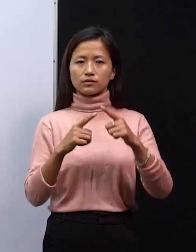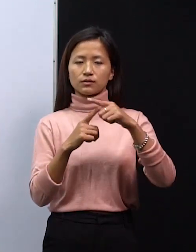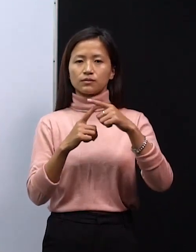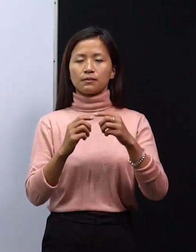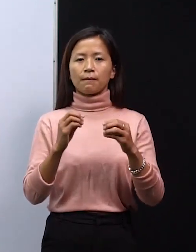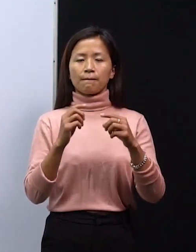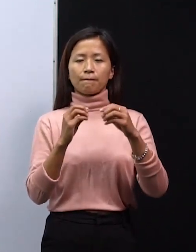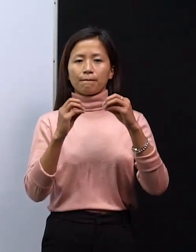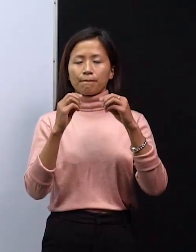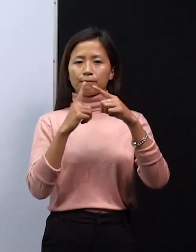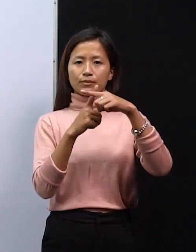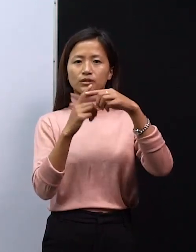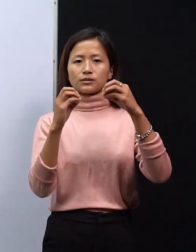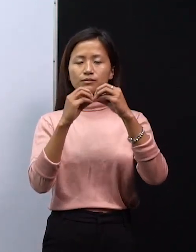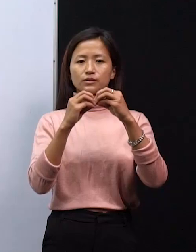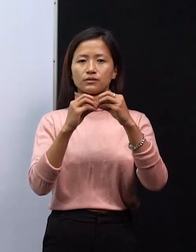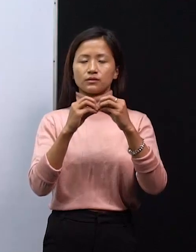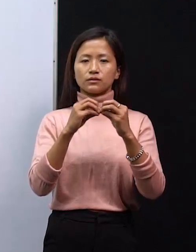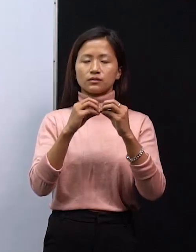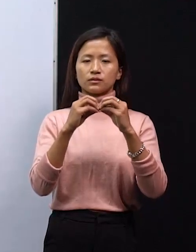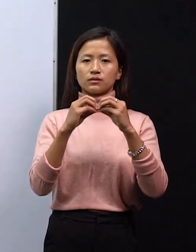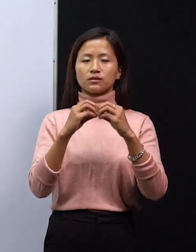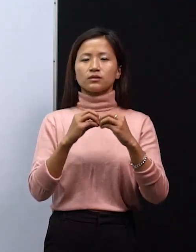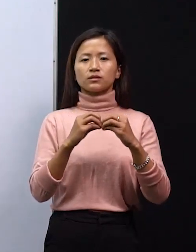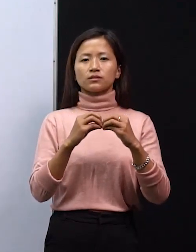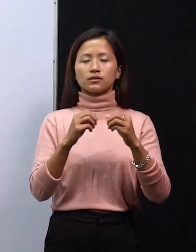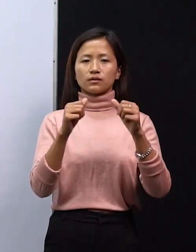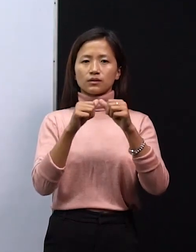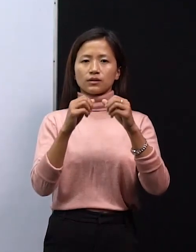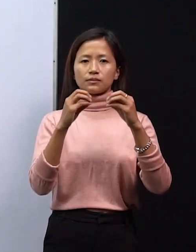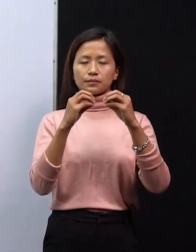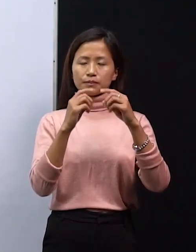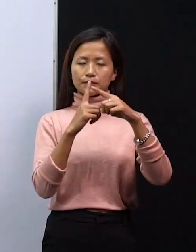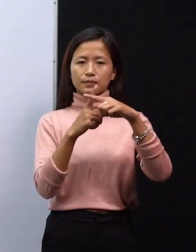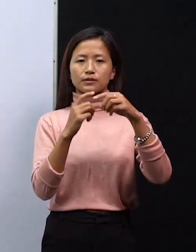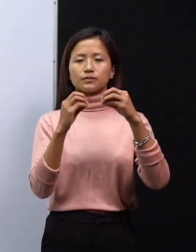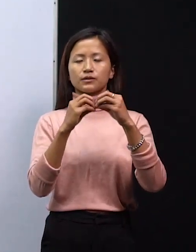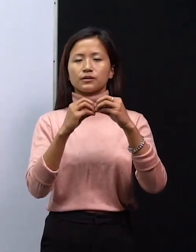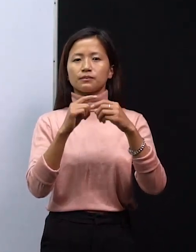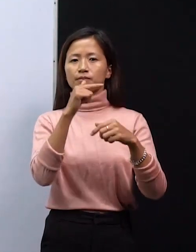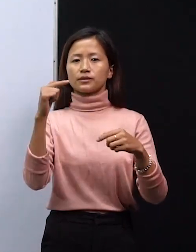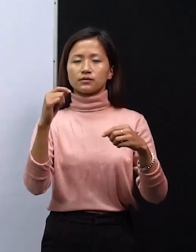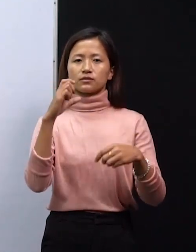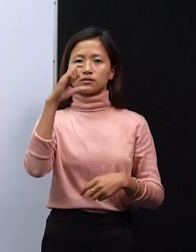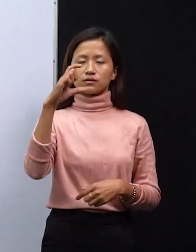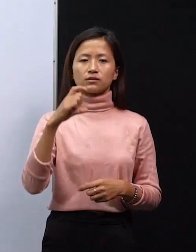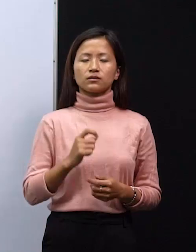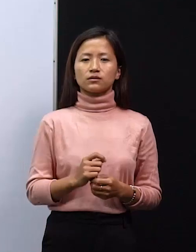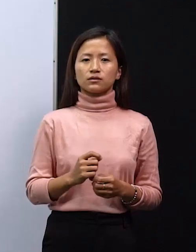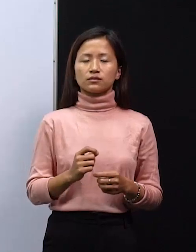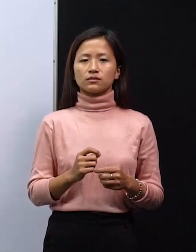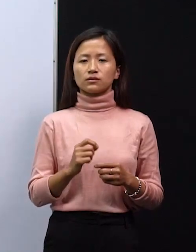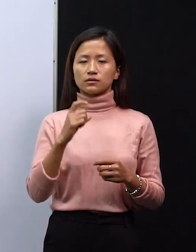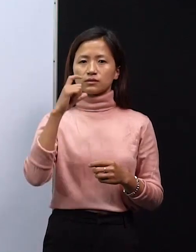B into, again, the second trinomial, A plus B minus C. Take the third term plus